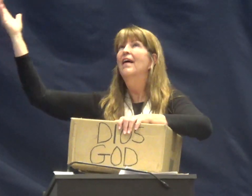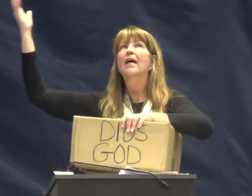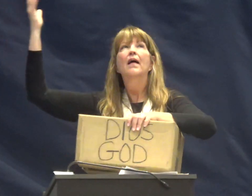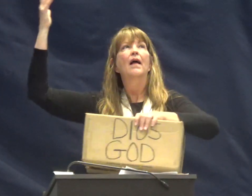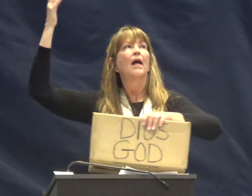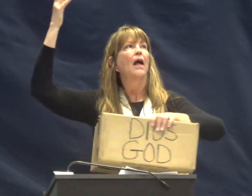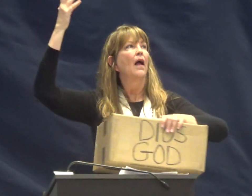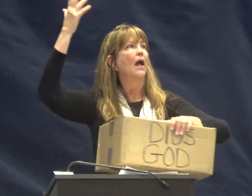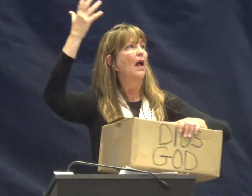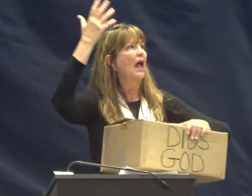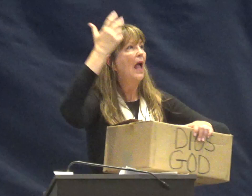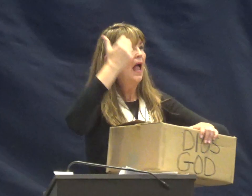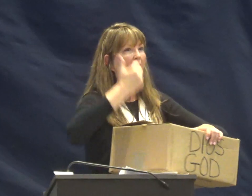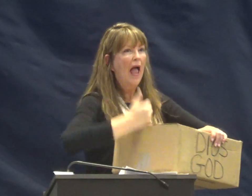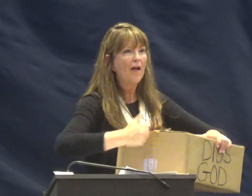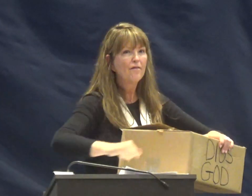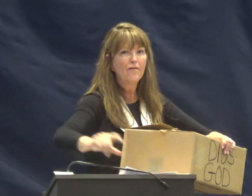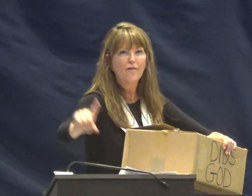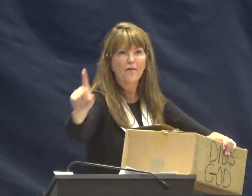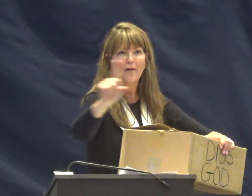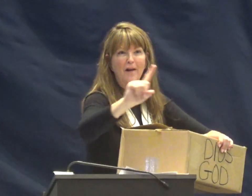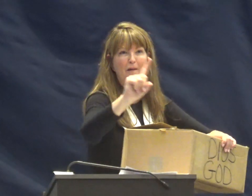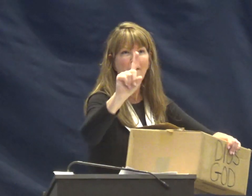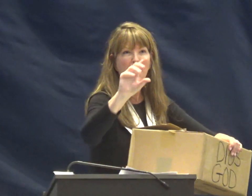is actually everywhere.